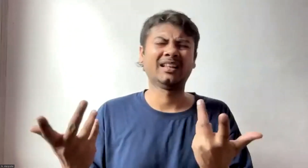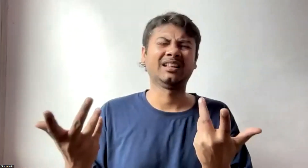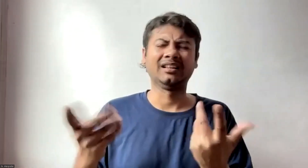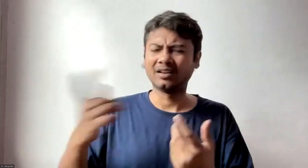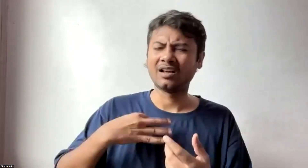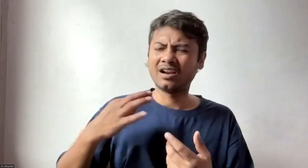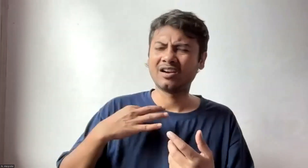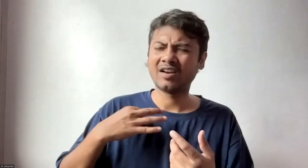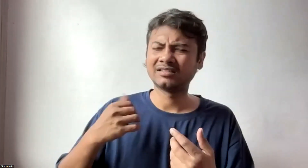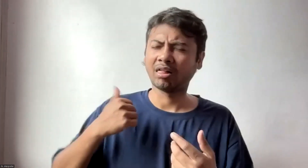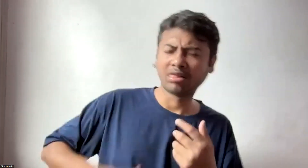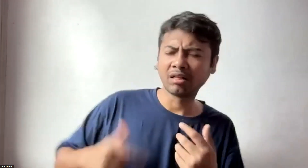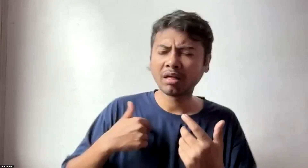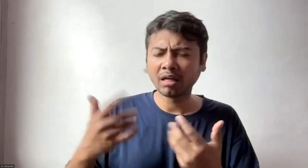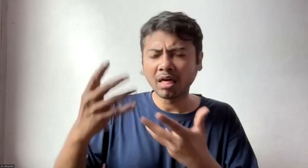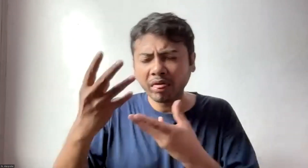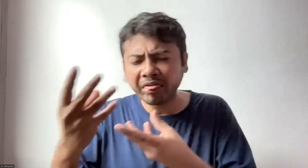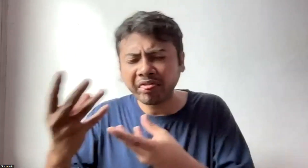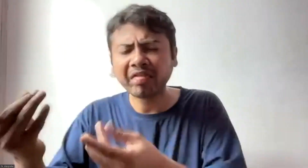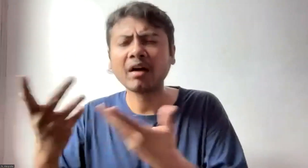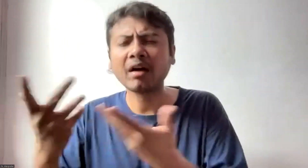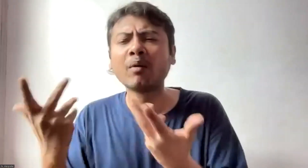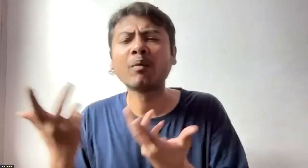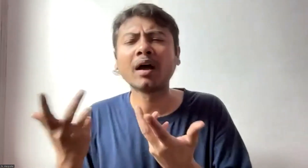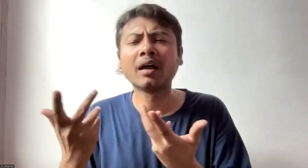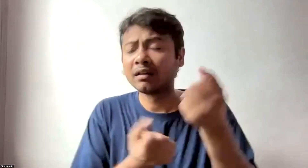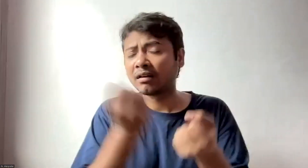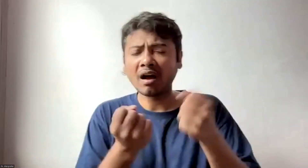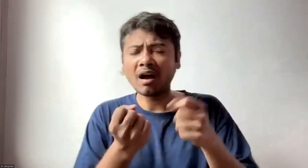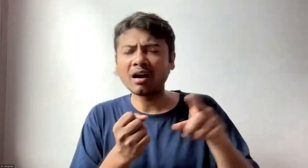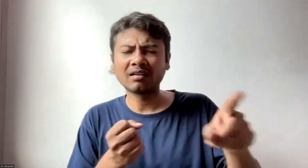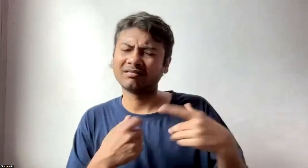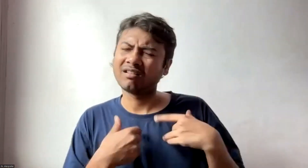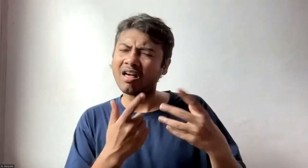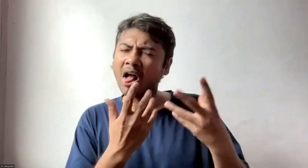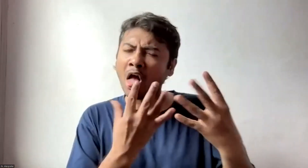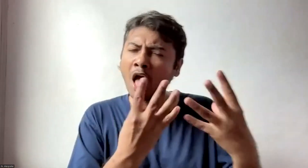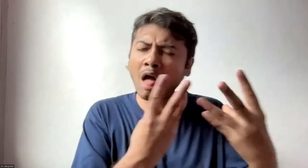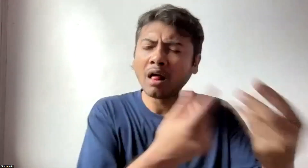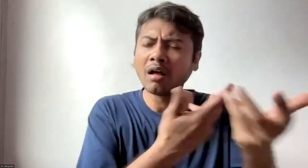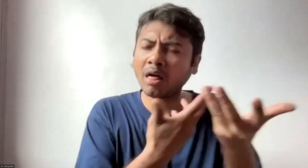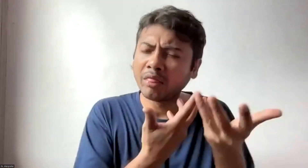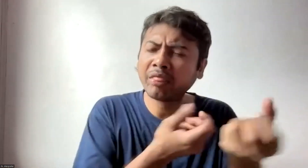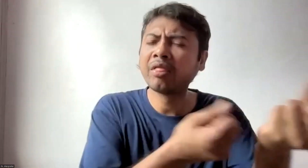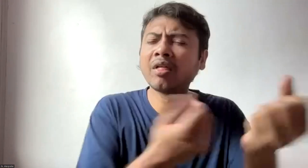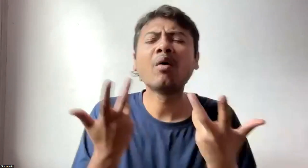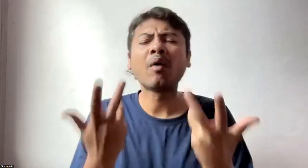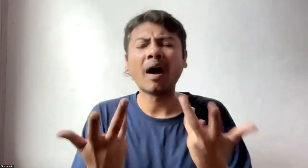or a lot of money? Or are you getting slowly attracted towards some kind of bad habit,